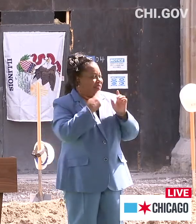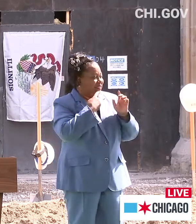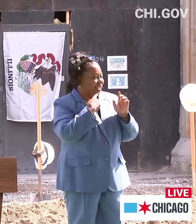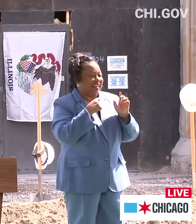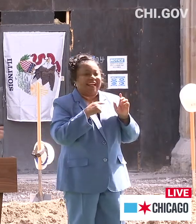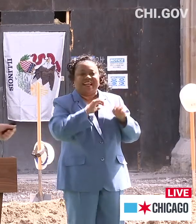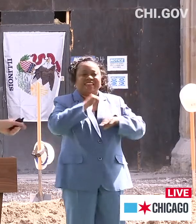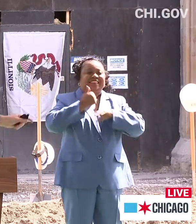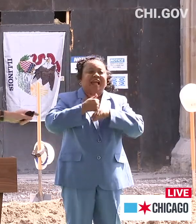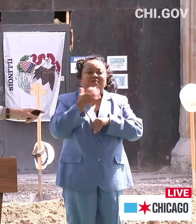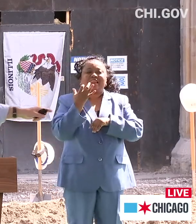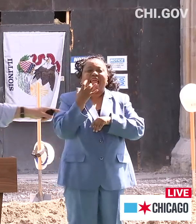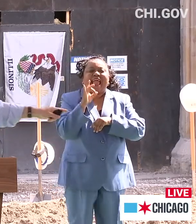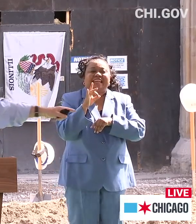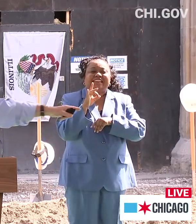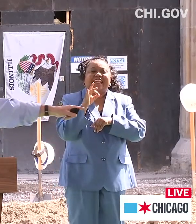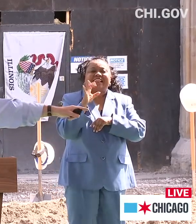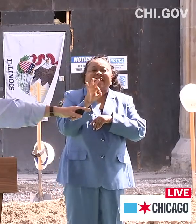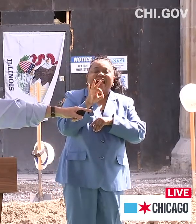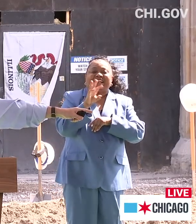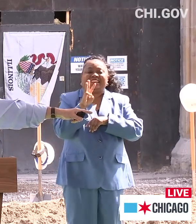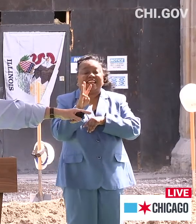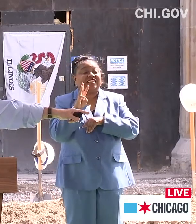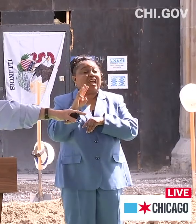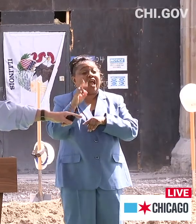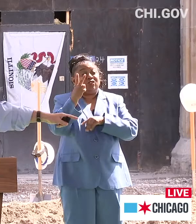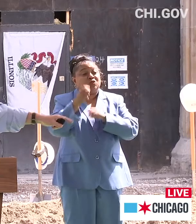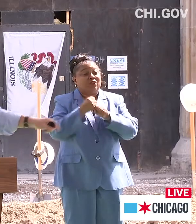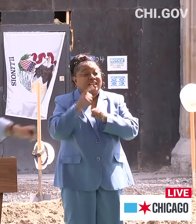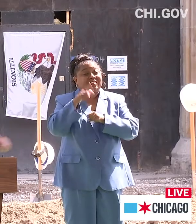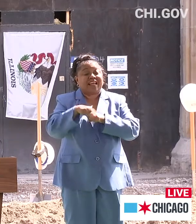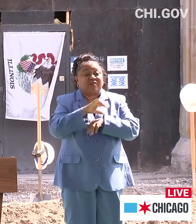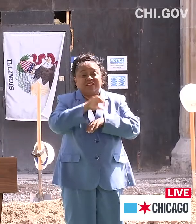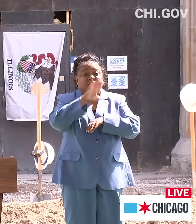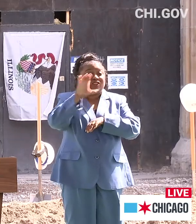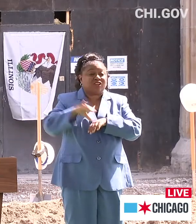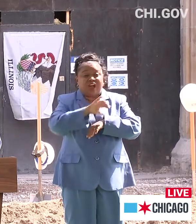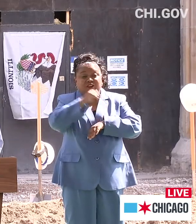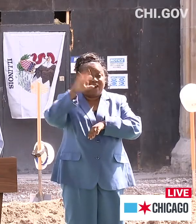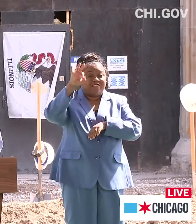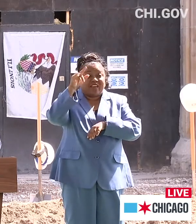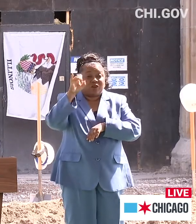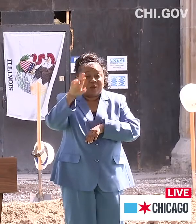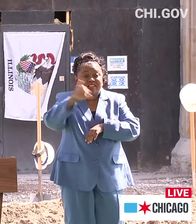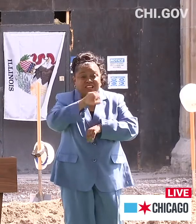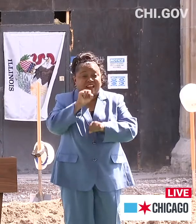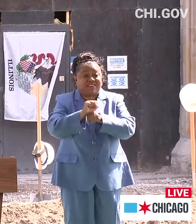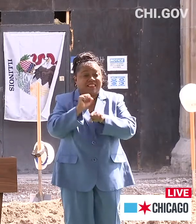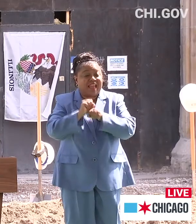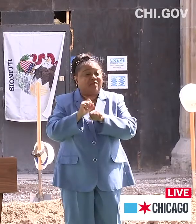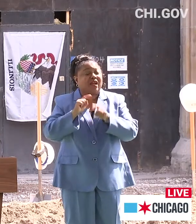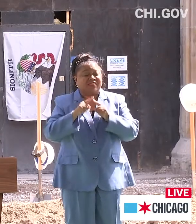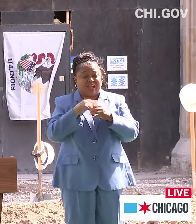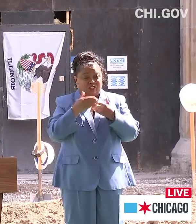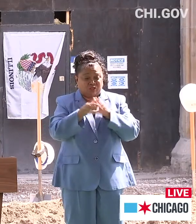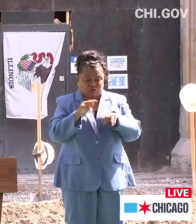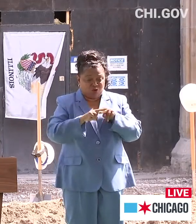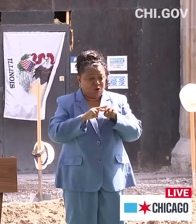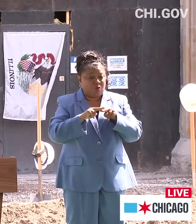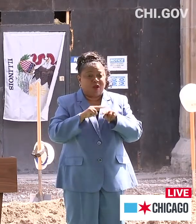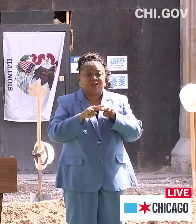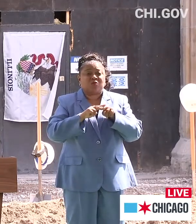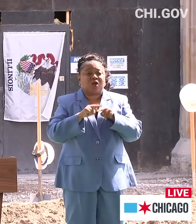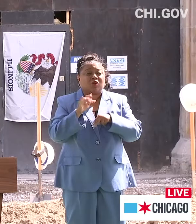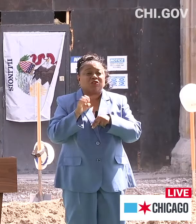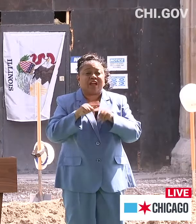says, established 1896, 2 years later, Chicago Federation of Labor. What they basically were saying is, there room on that railroad track in